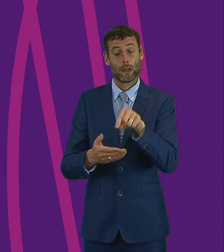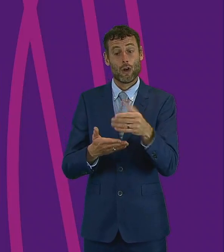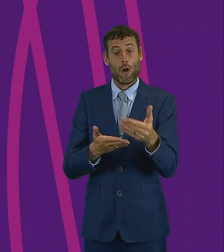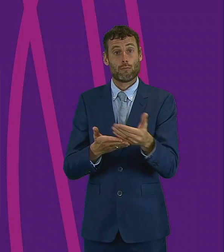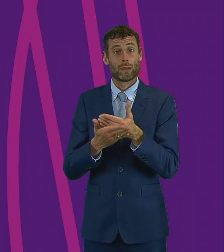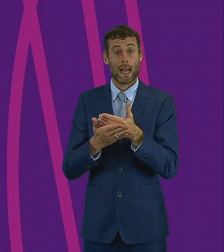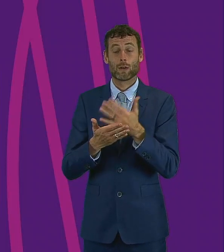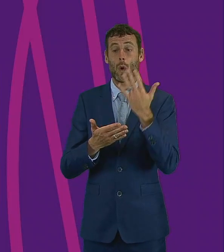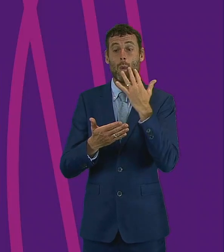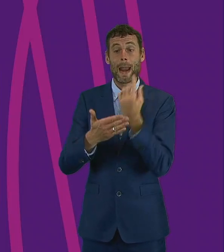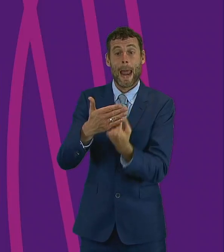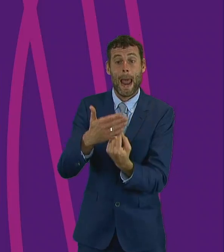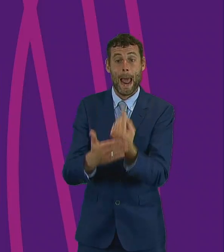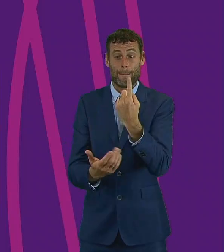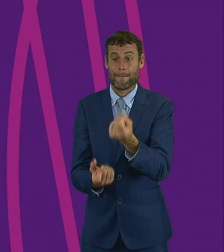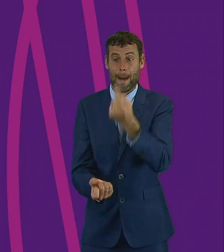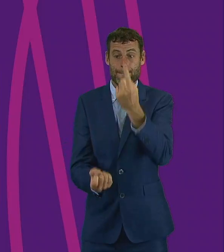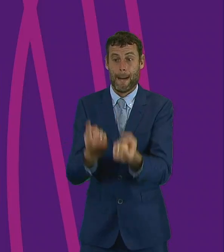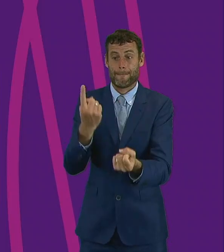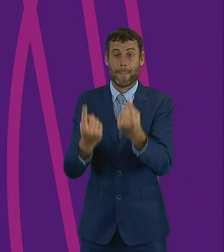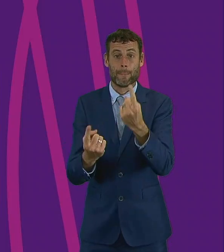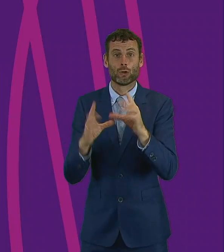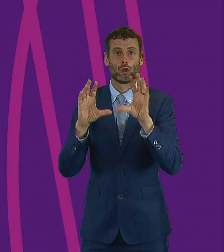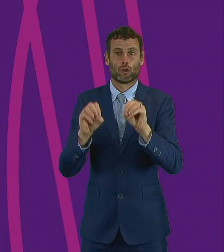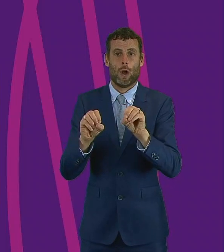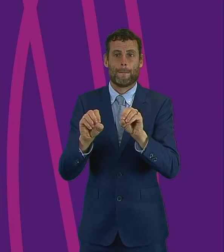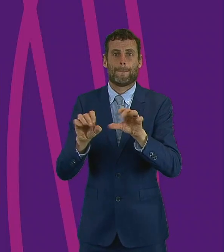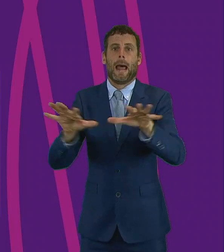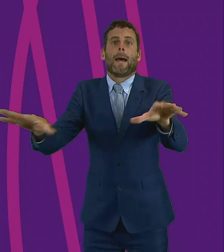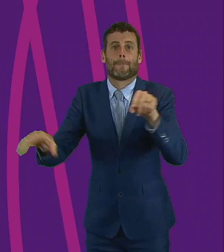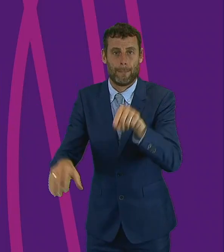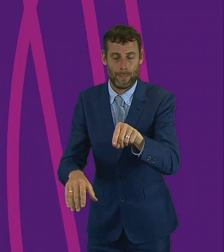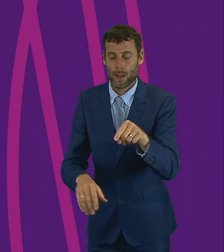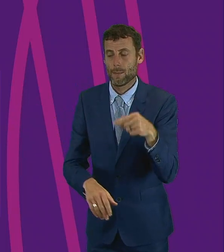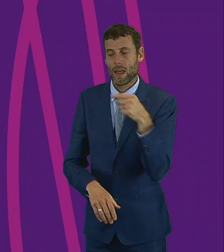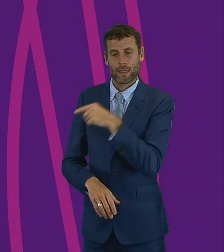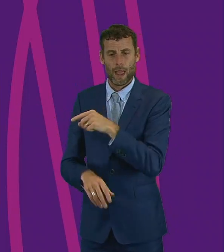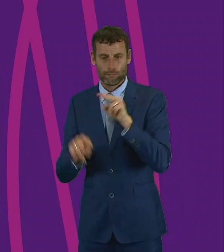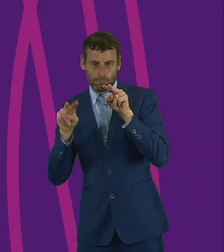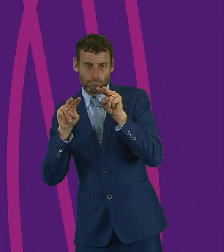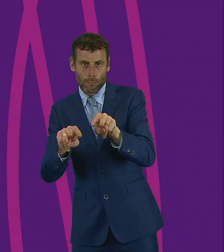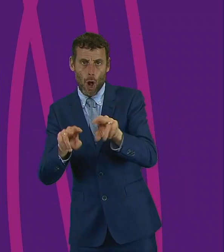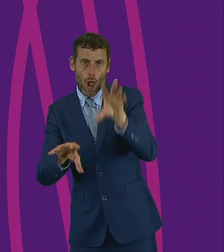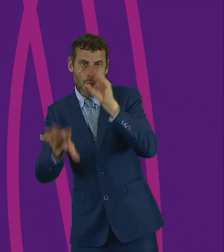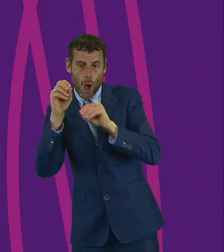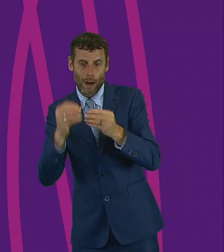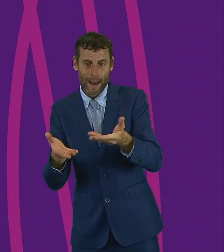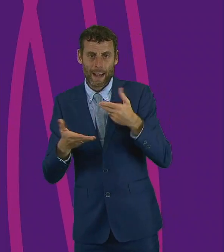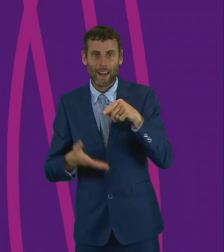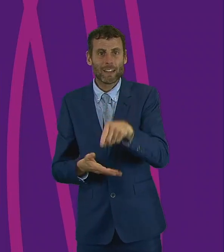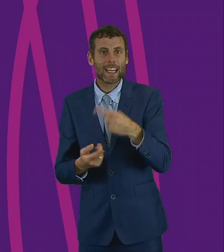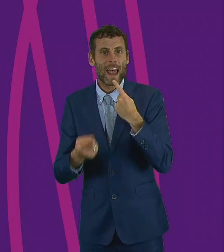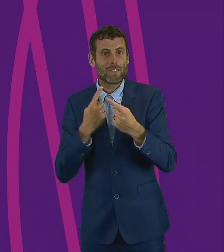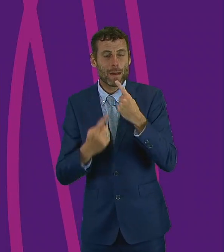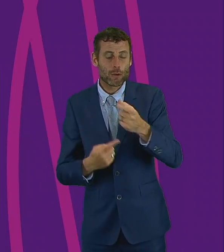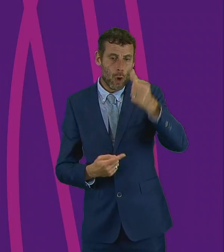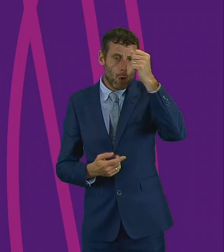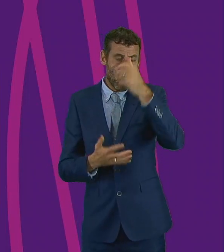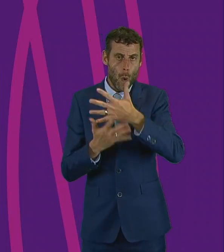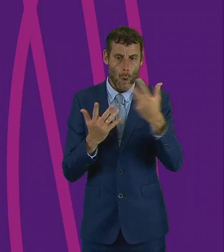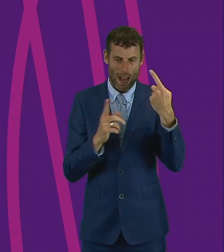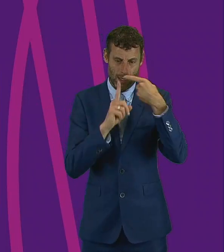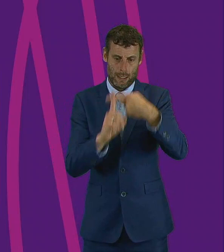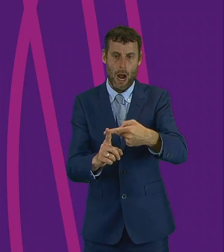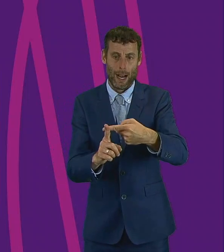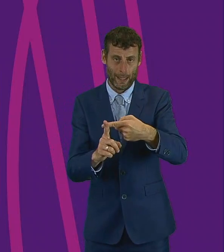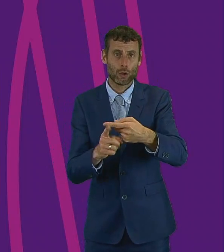widely, and is also there to give us crucial intelligence and data to know where to target additional actions. And that's